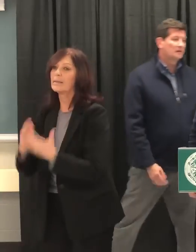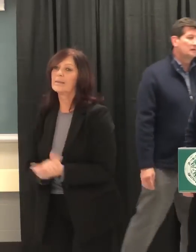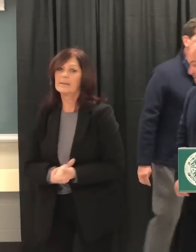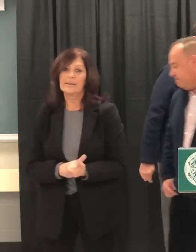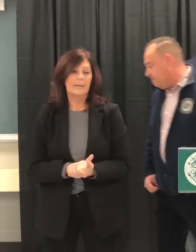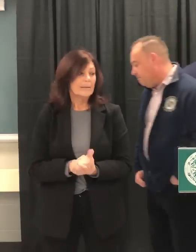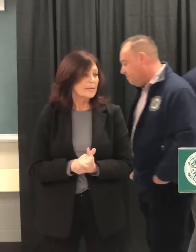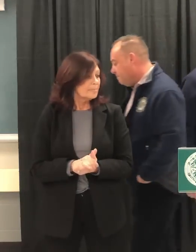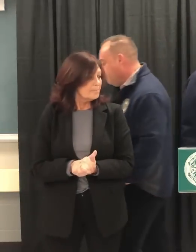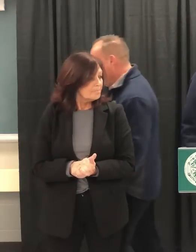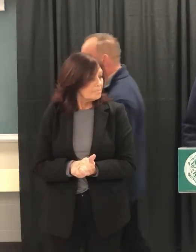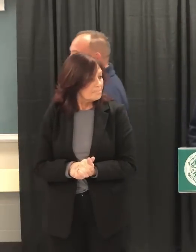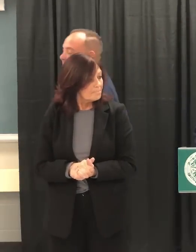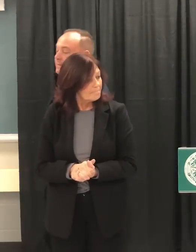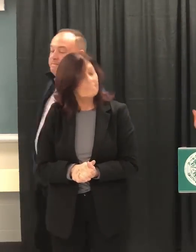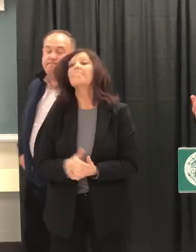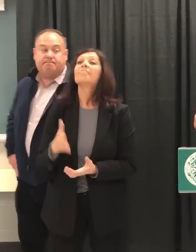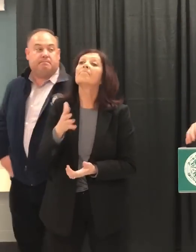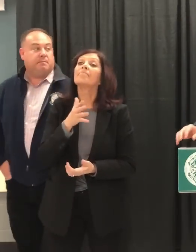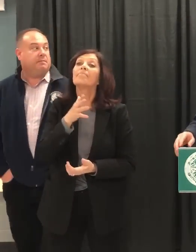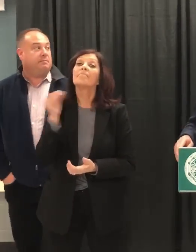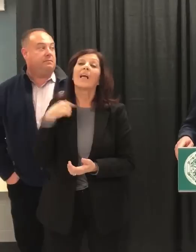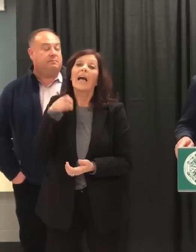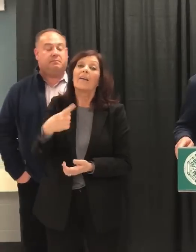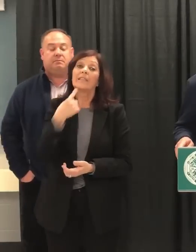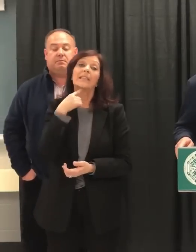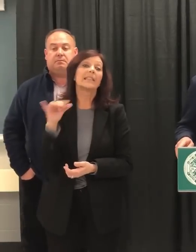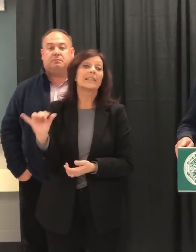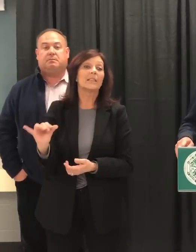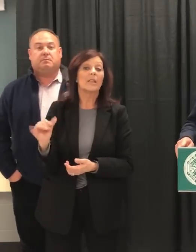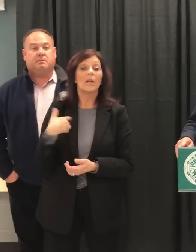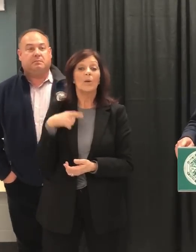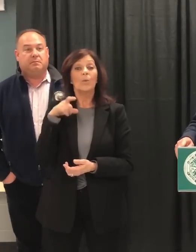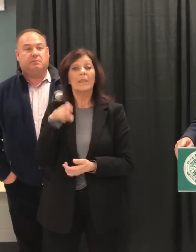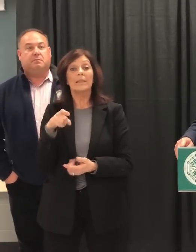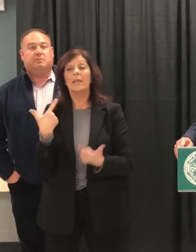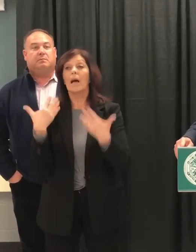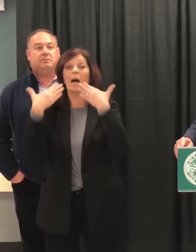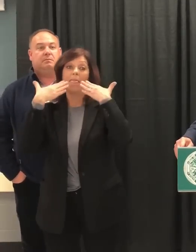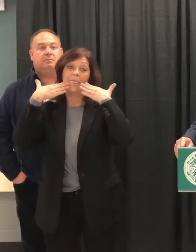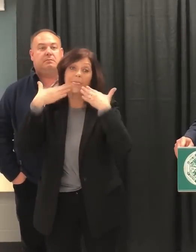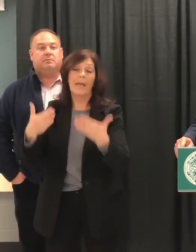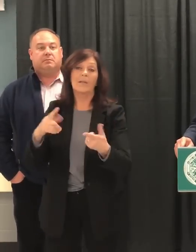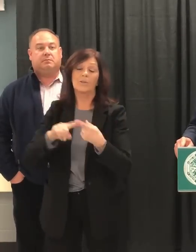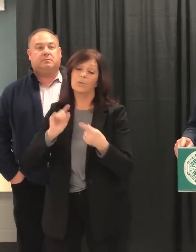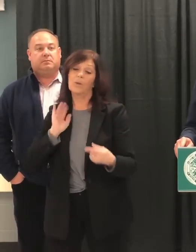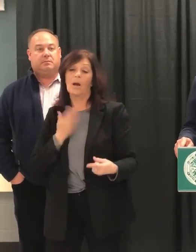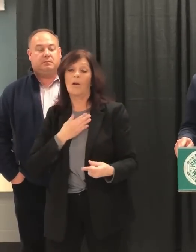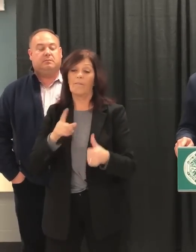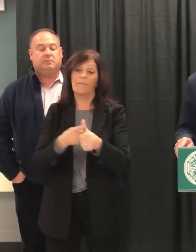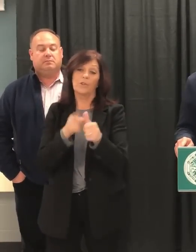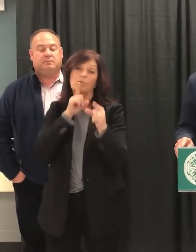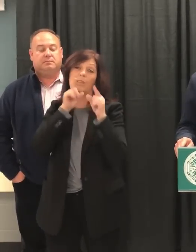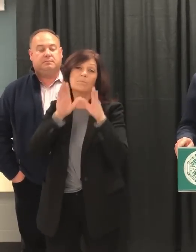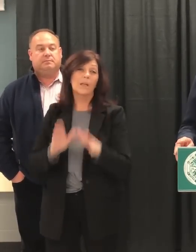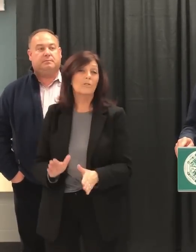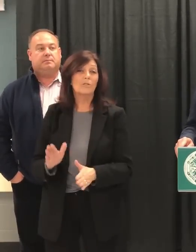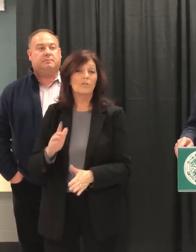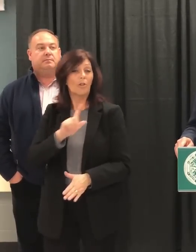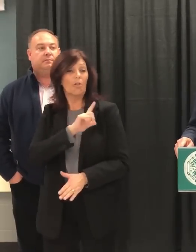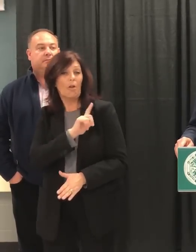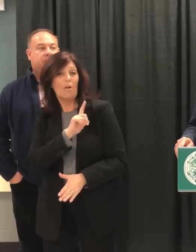Yeah. And I have to say the same. I mean, we need to take a big thank you to our first responders, our law enforcement,